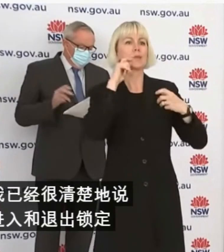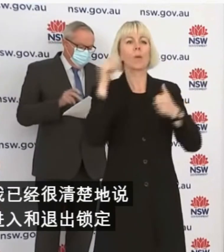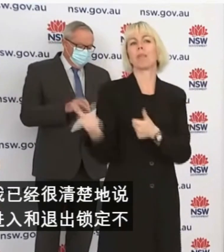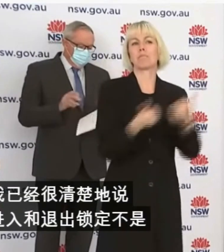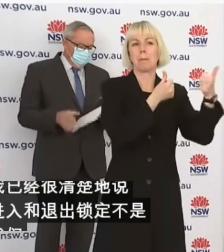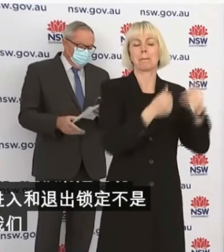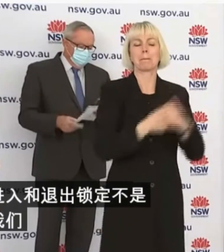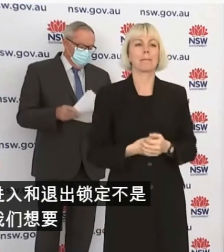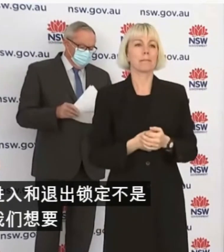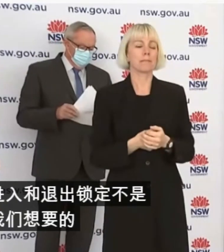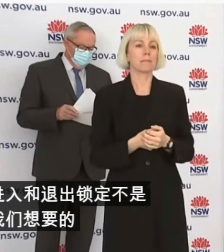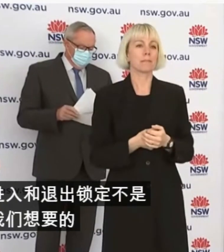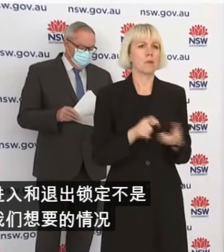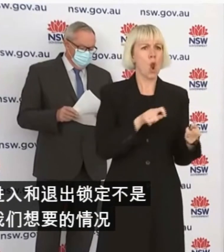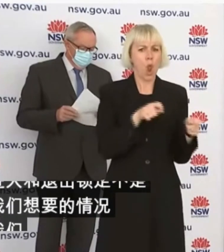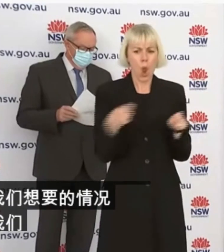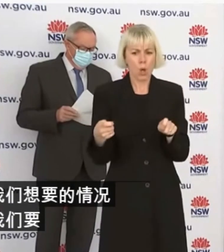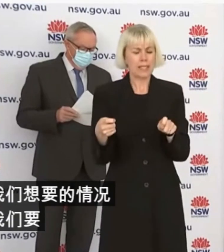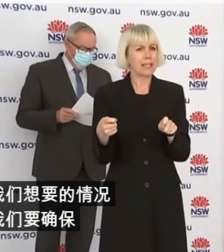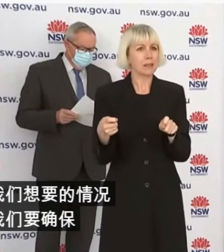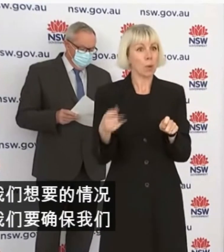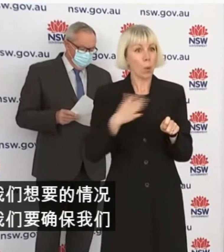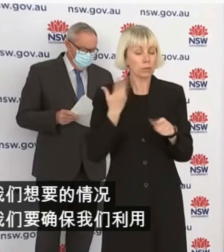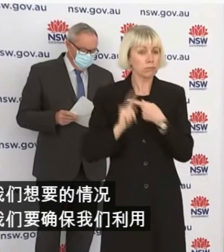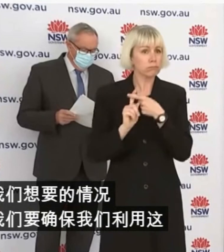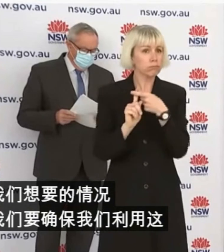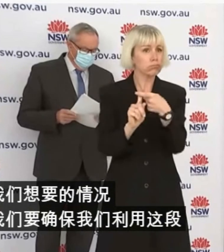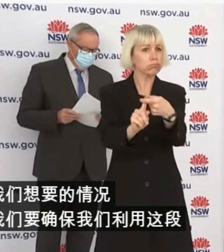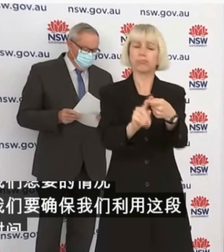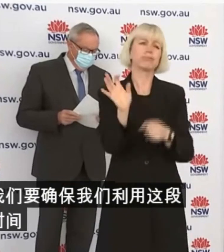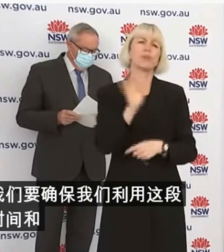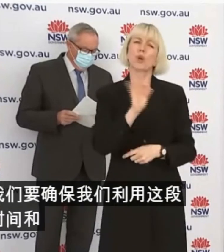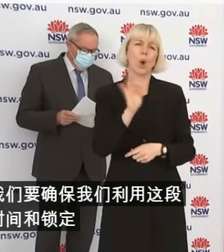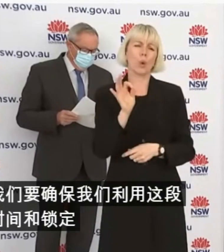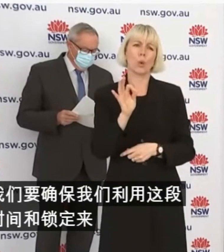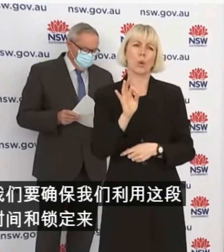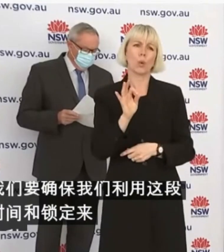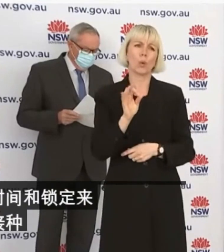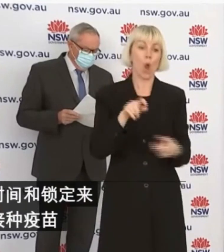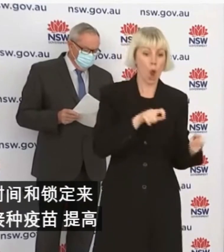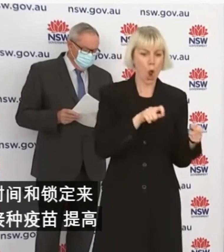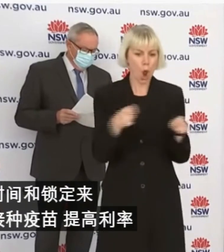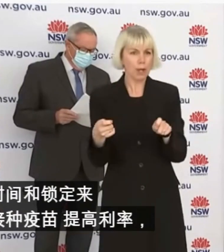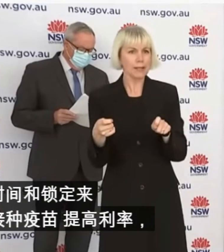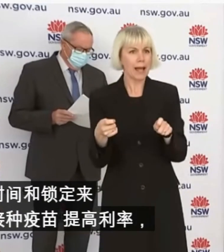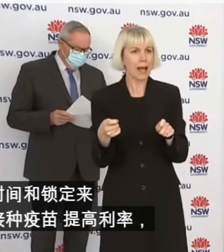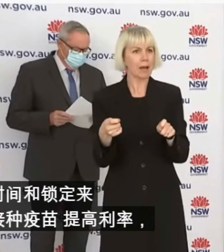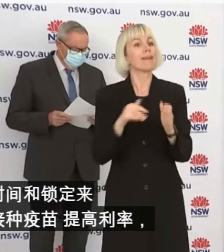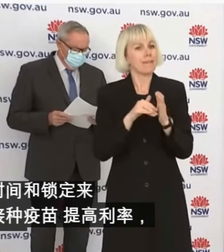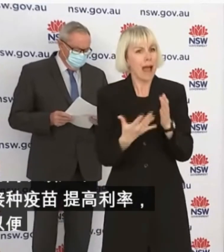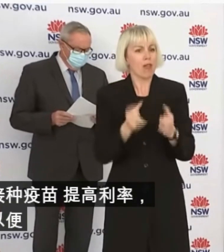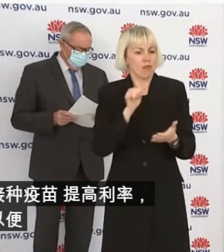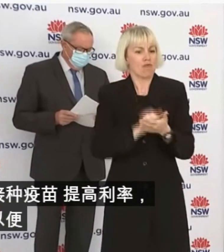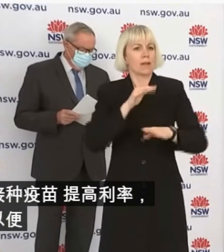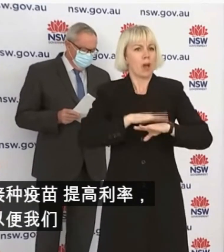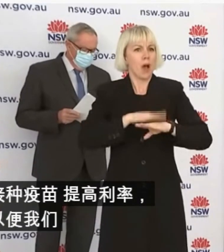out of lockdown is not a situation we want to be in. We want to make sure that we use this time in lockdown to get those vaccination rates up